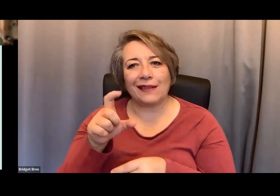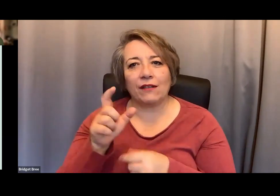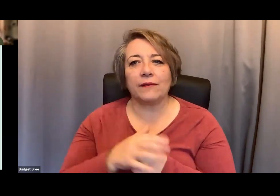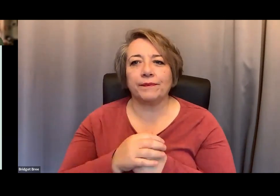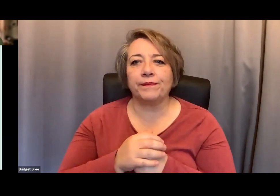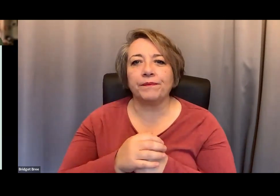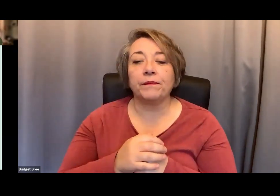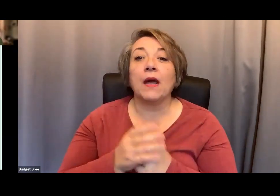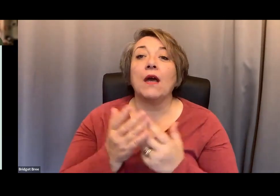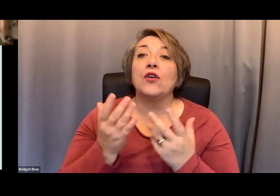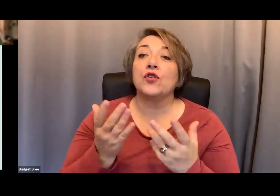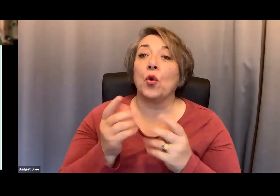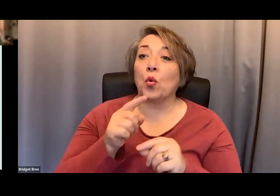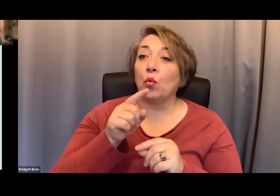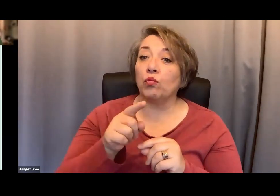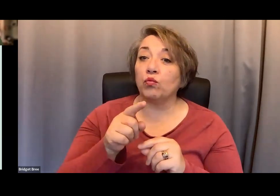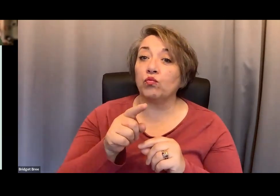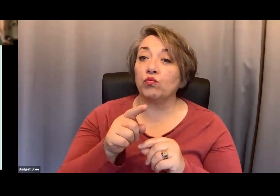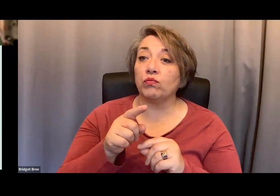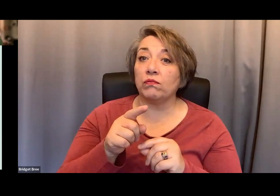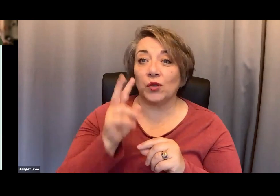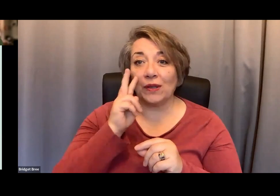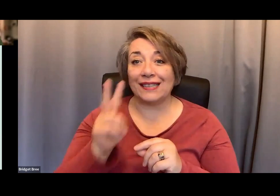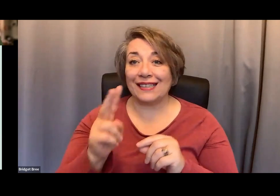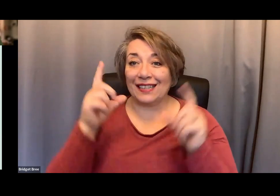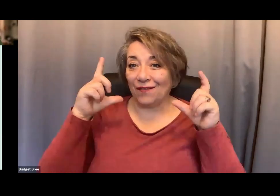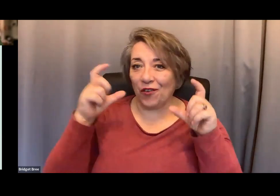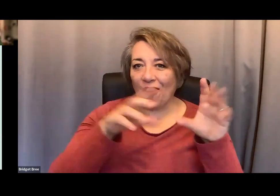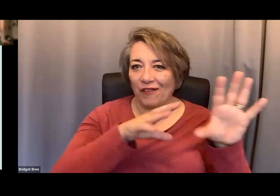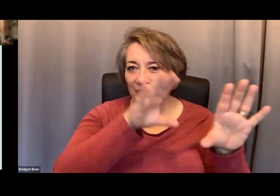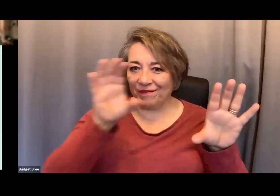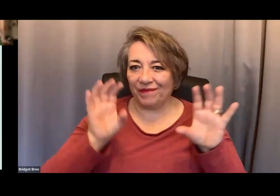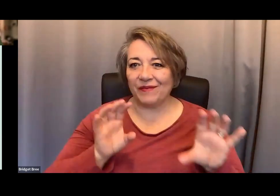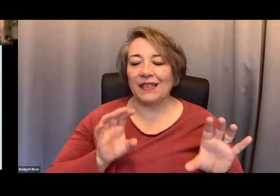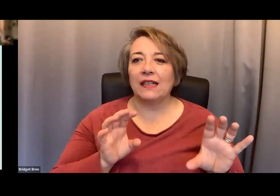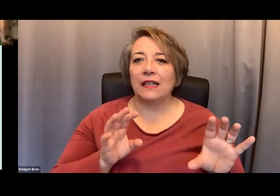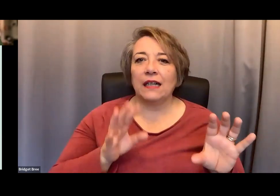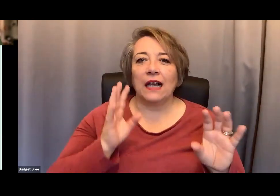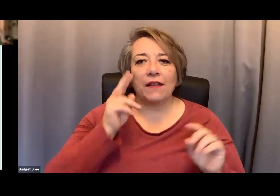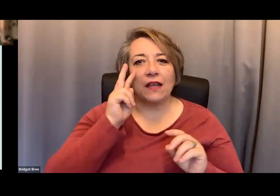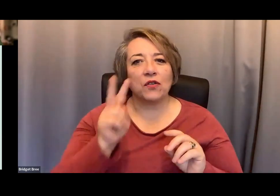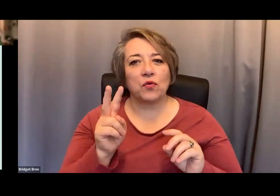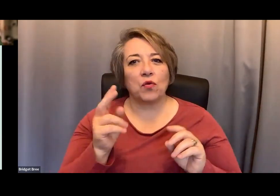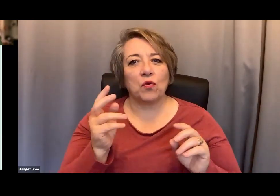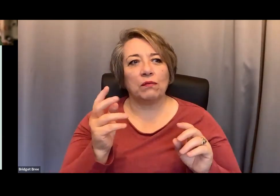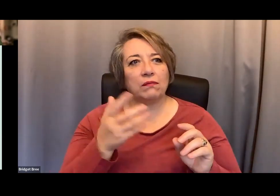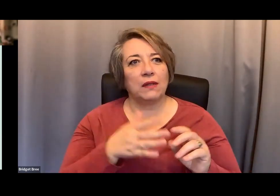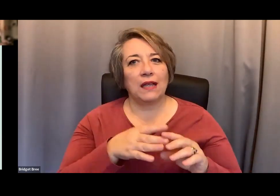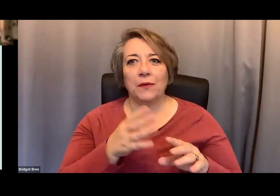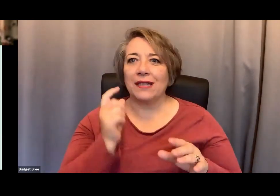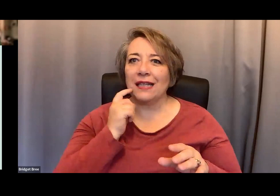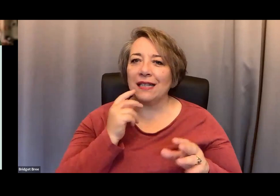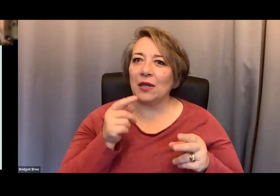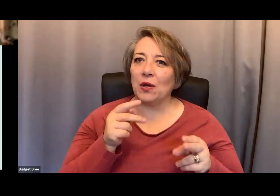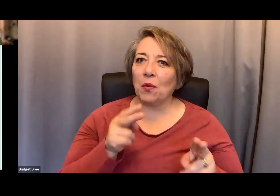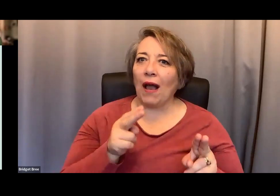Yeah. So across the subsequent co-creation weeks and in other convening spaces, the team witnessed how this tool enables conversations to span really,